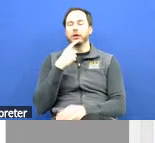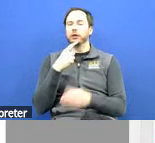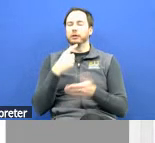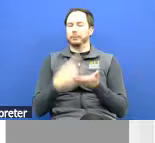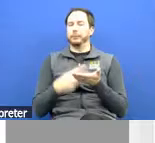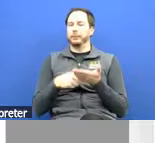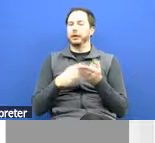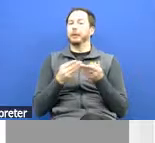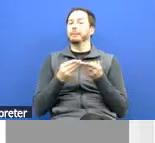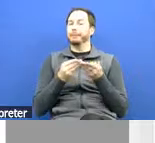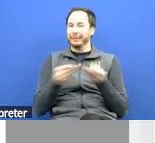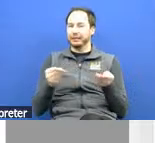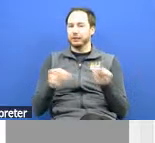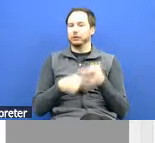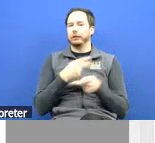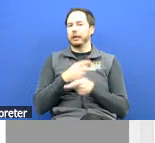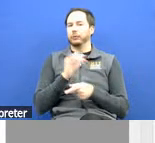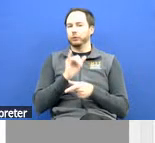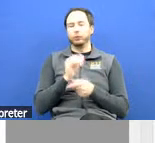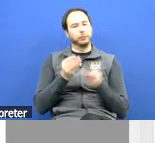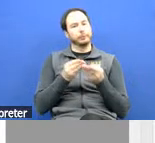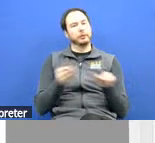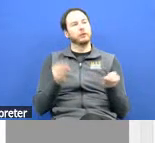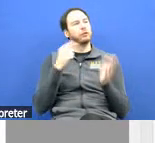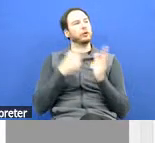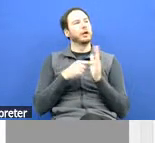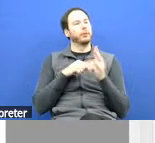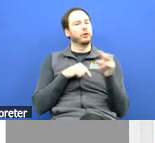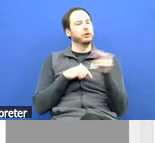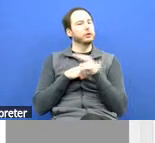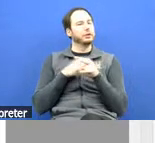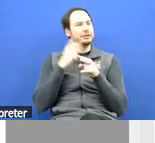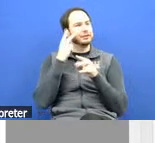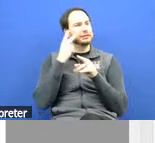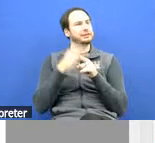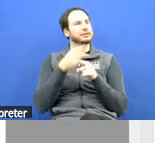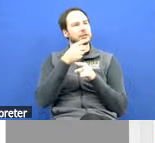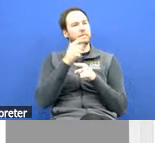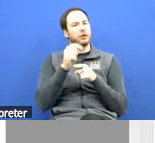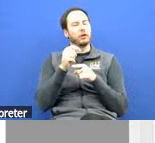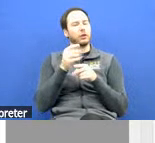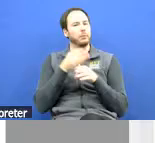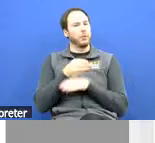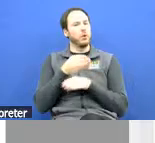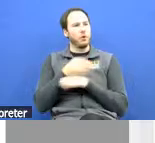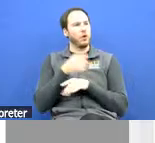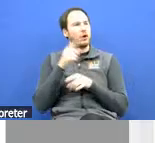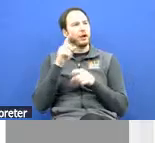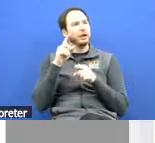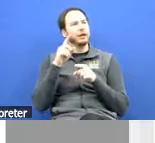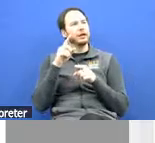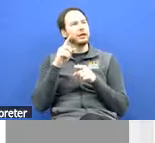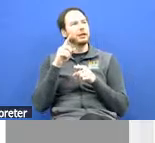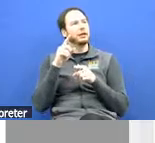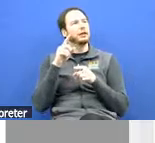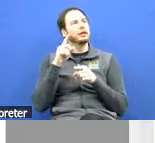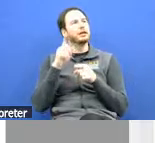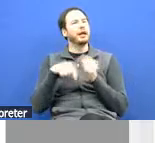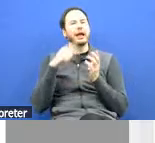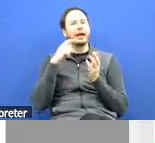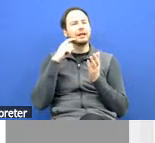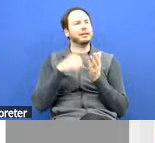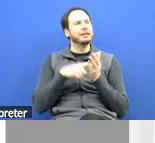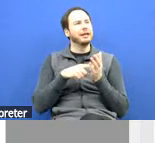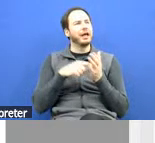We gave some examples of different materials. So like if you look at some of the cementitious boards, you can't tell they're not grain. They